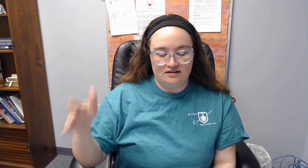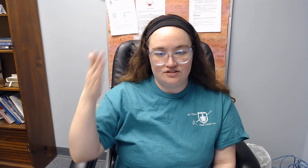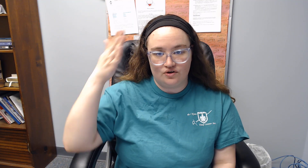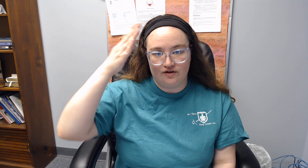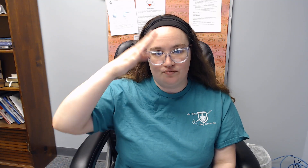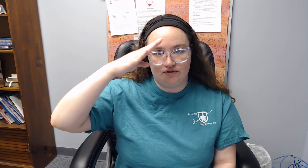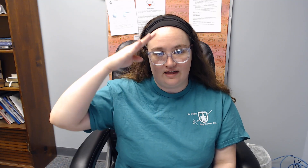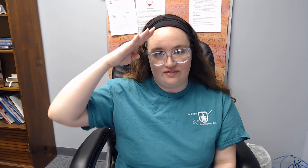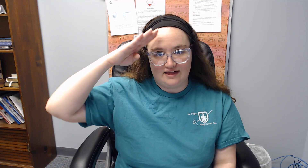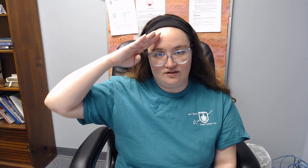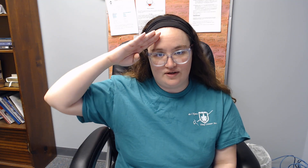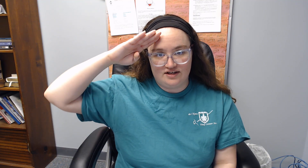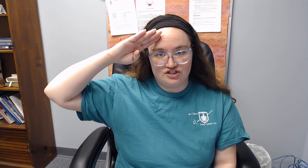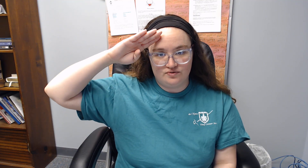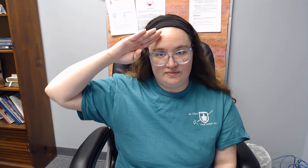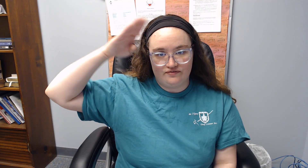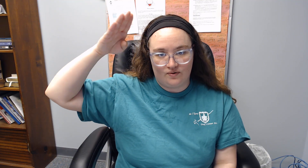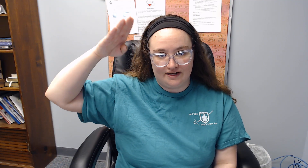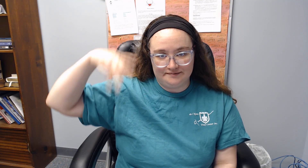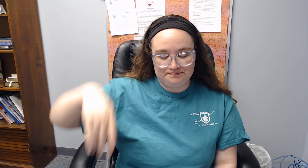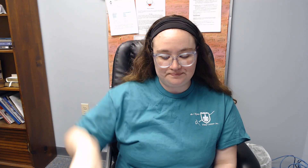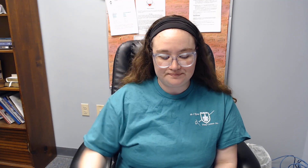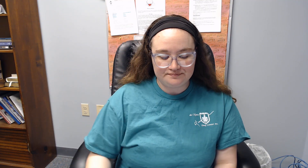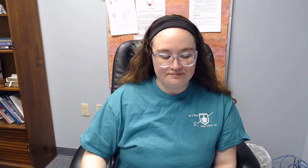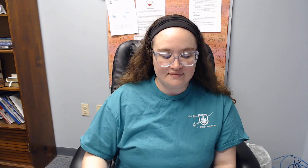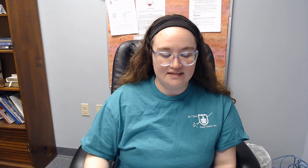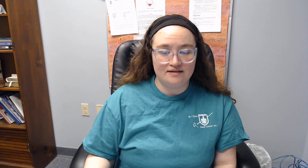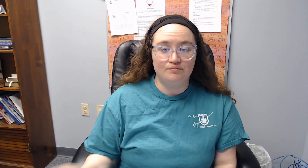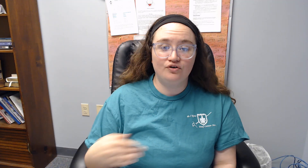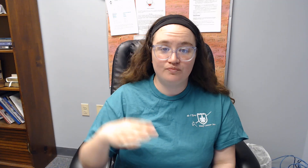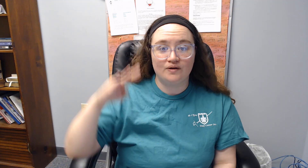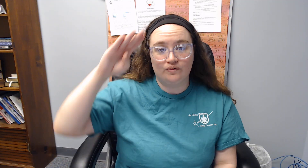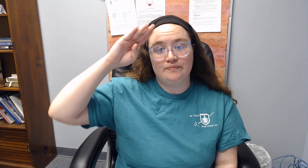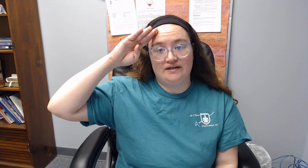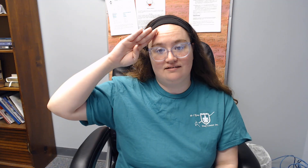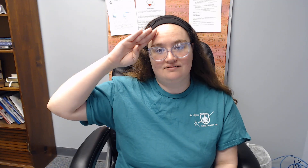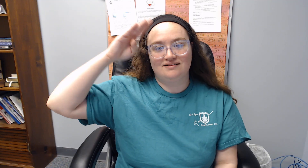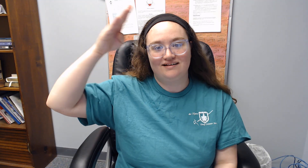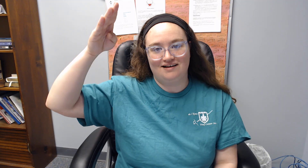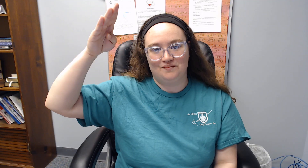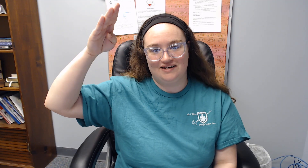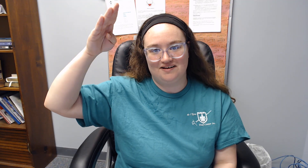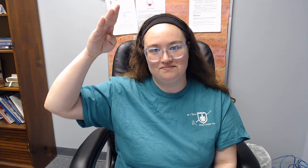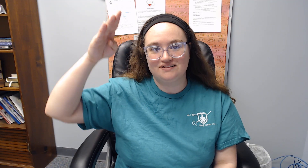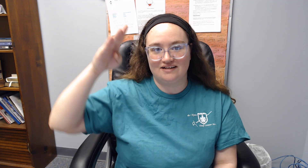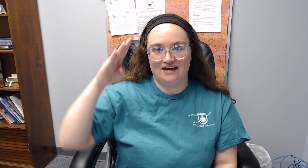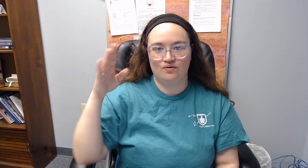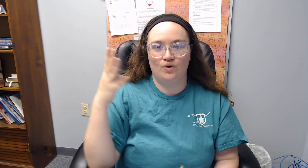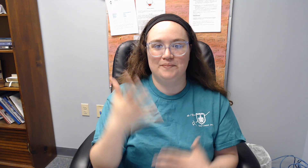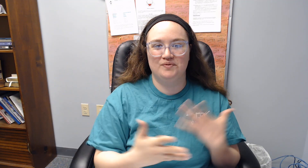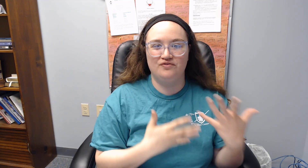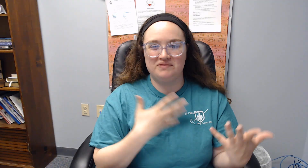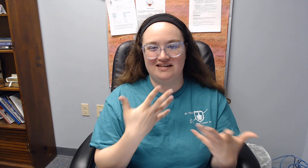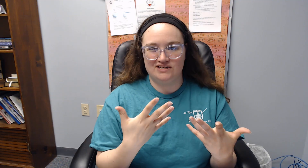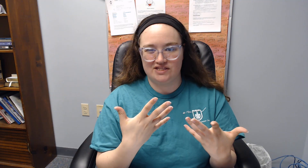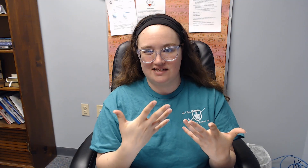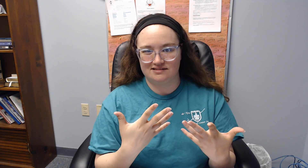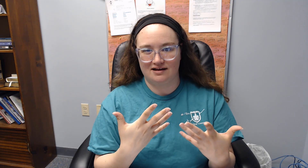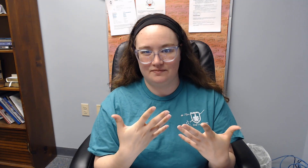So that location would be forehead. And then movement would be coming up, okay? What movement is that sign